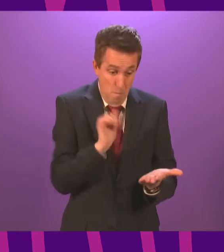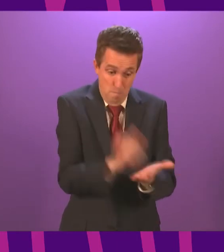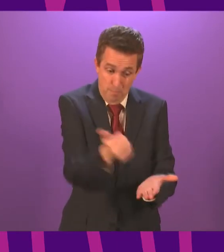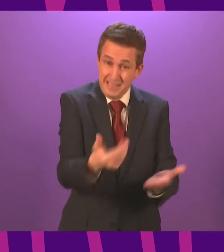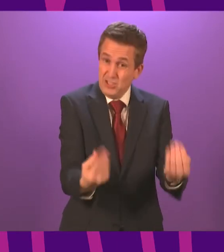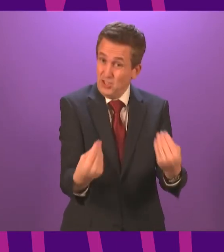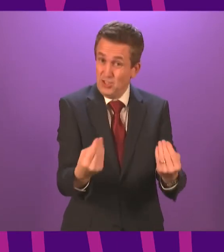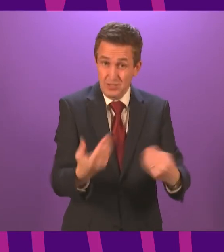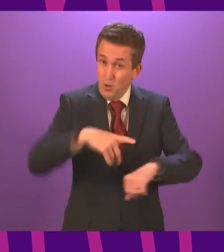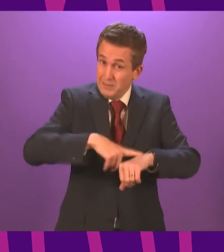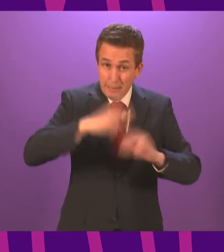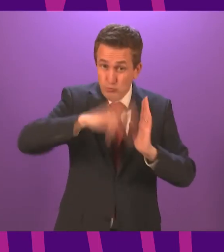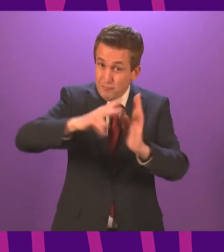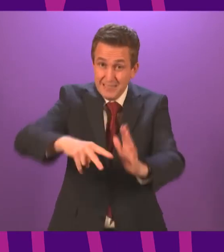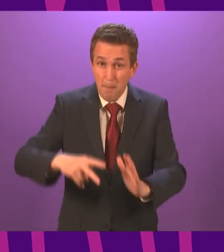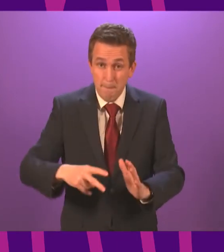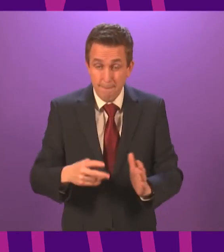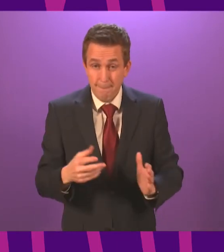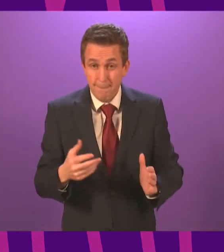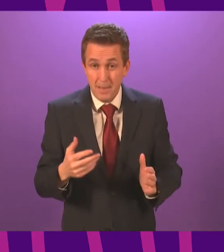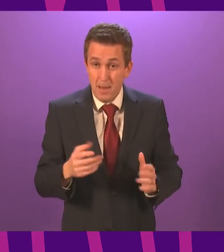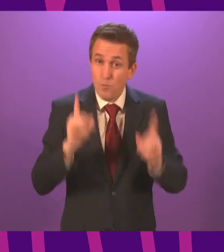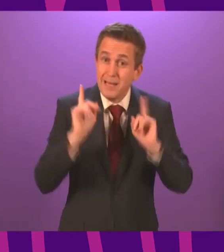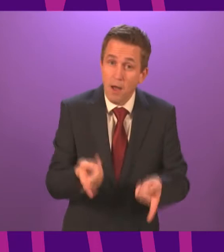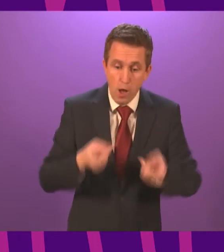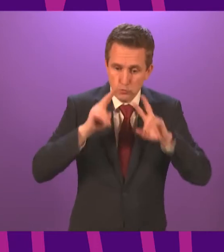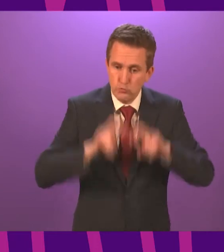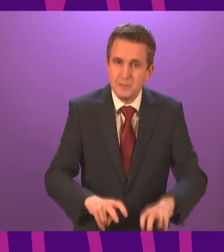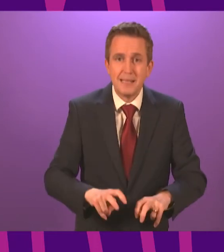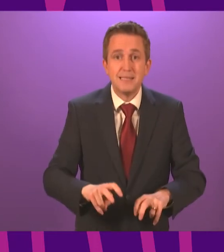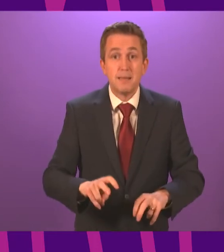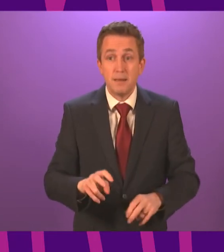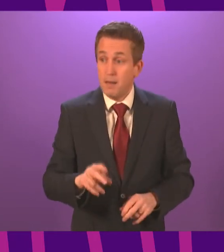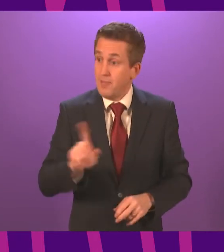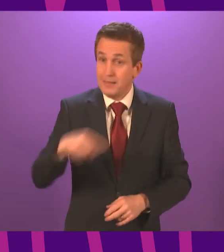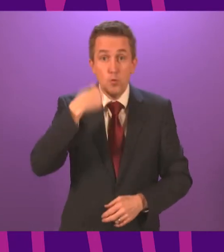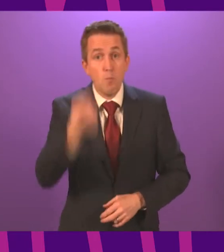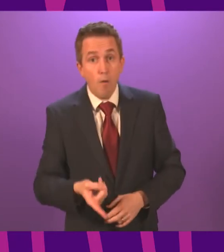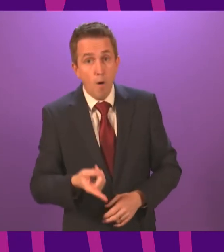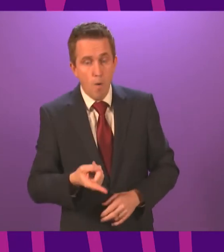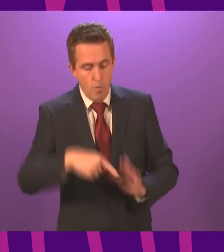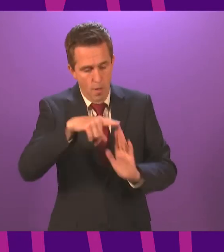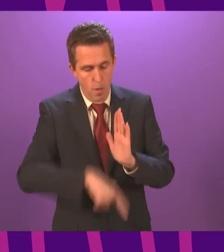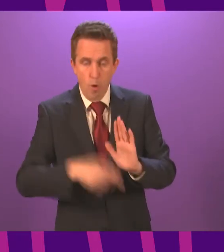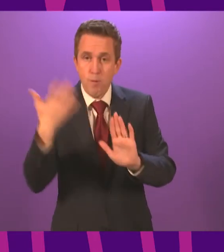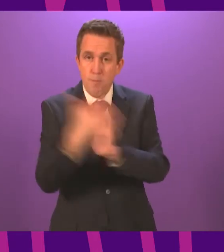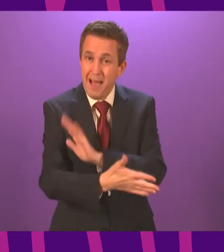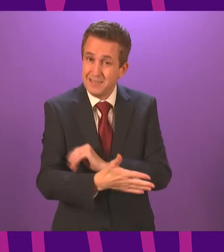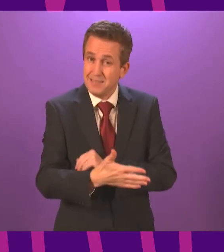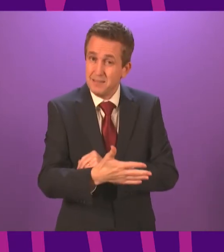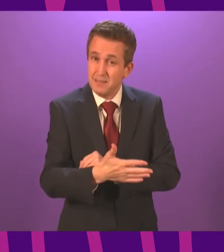them, never mind scrutinised them. And we won't get to do so before they come into effect tomorrow, despite them having such